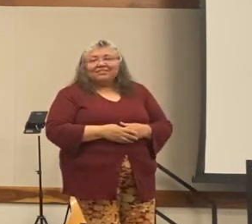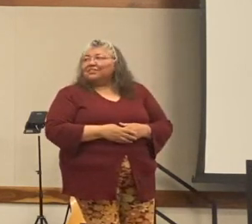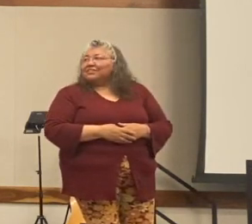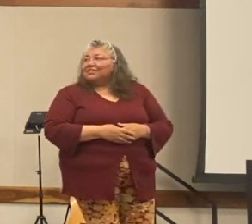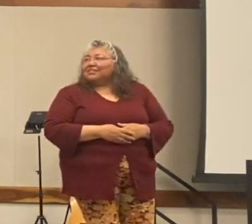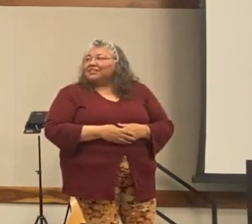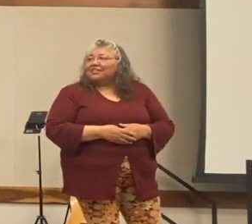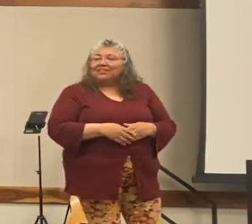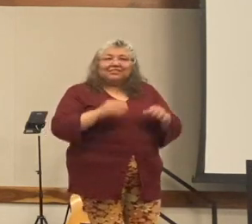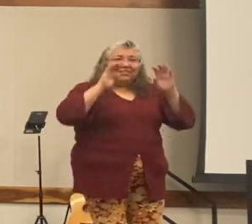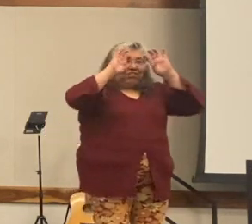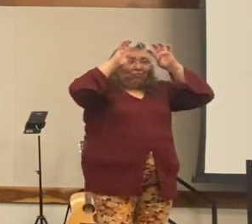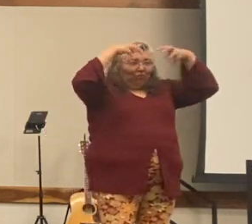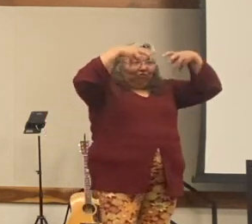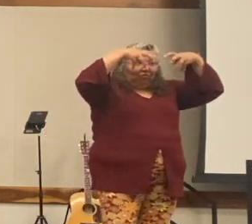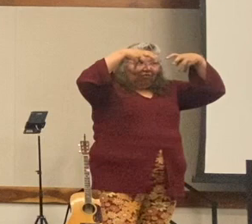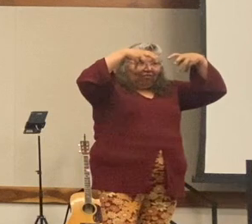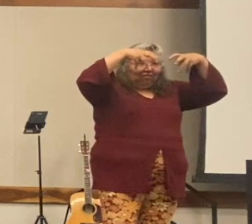Connect.